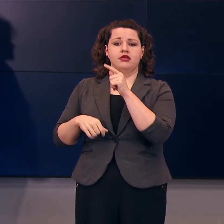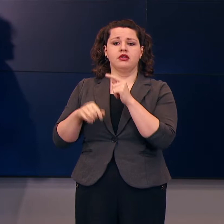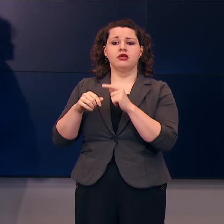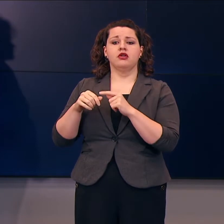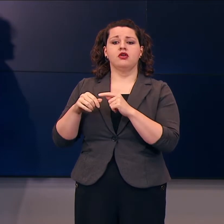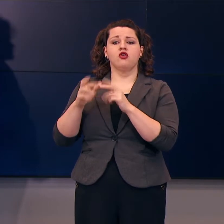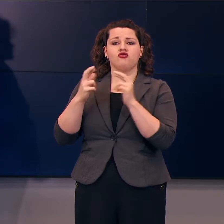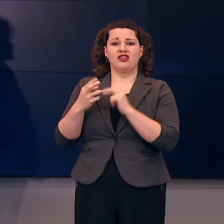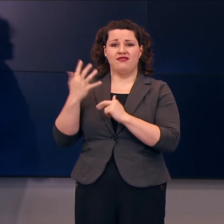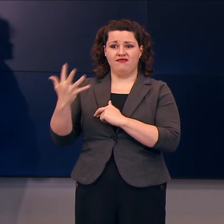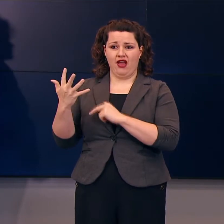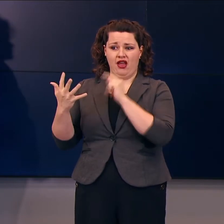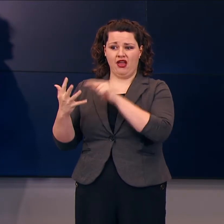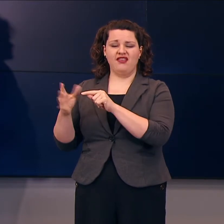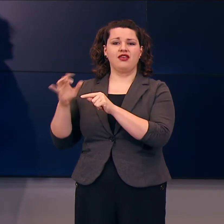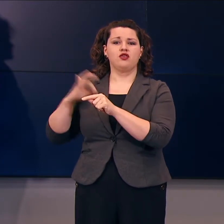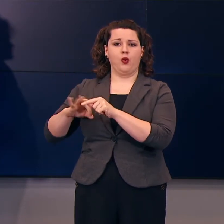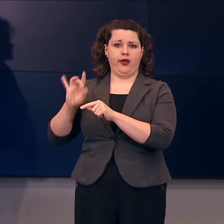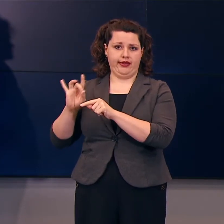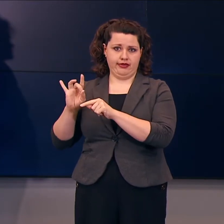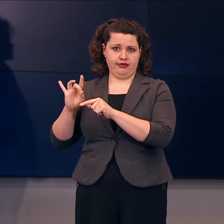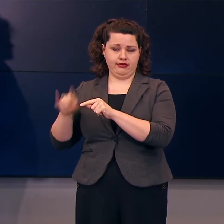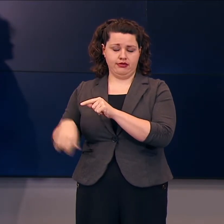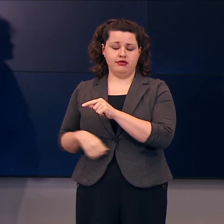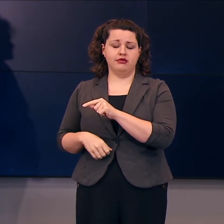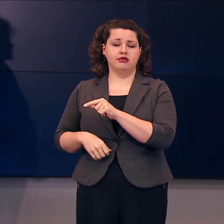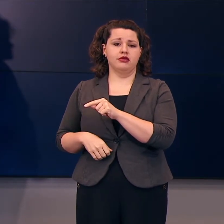RMCC Region 5 is an 8.